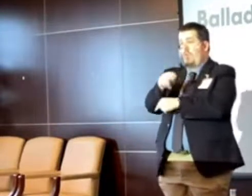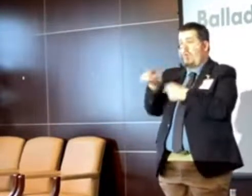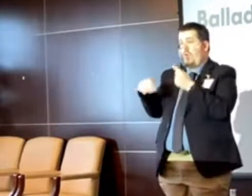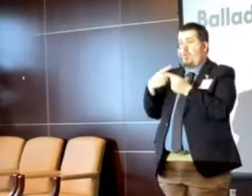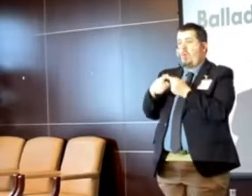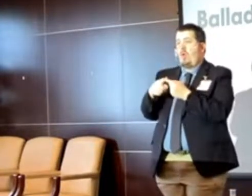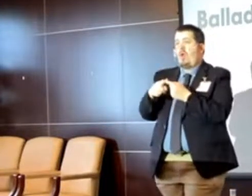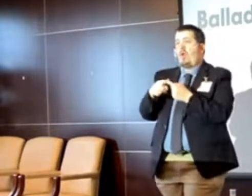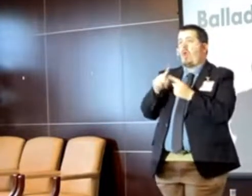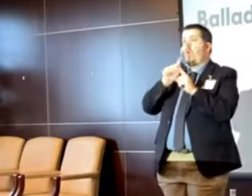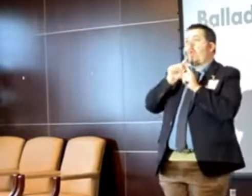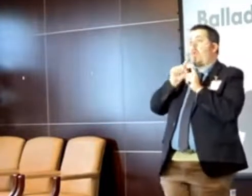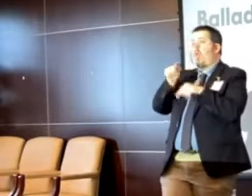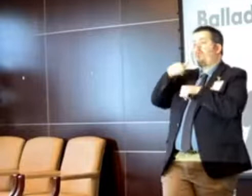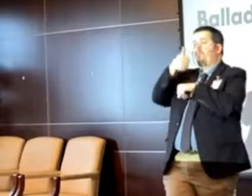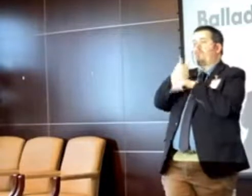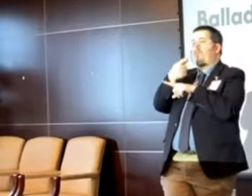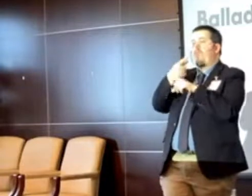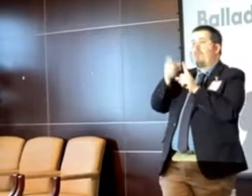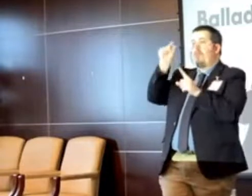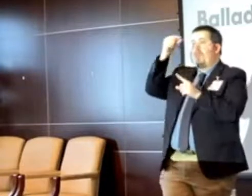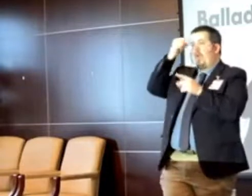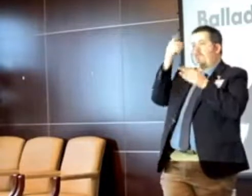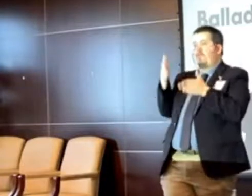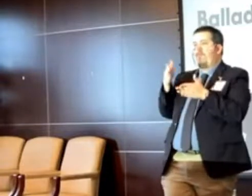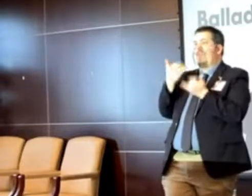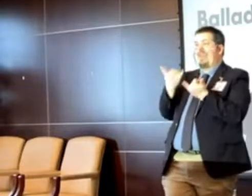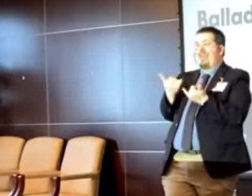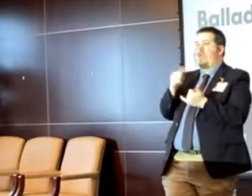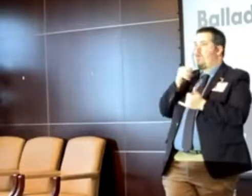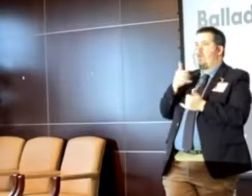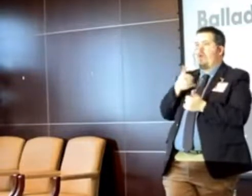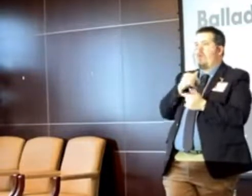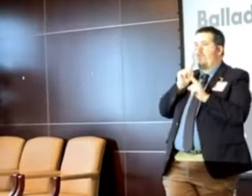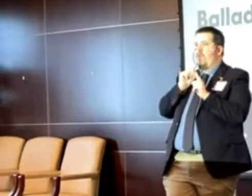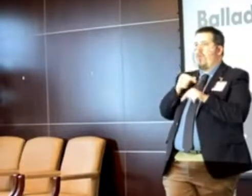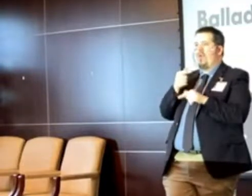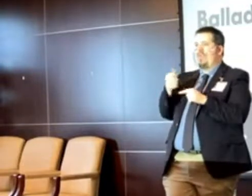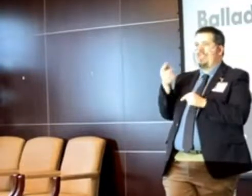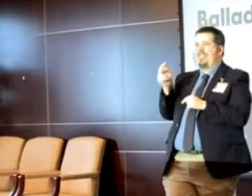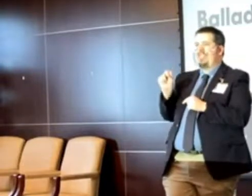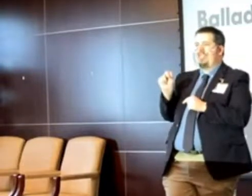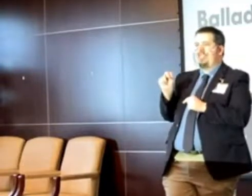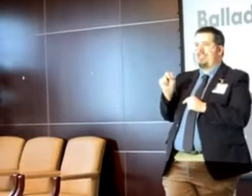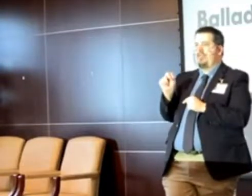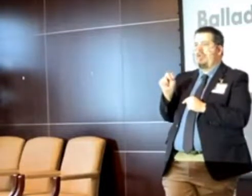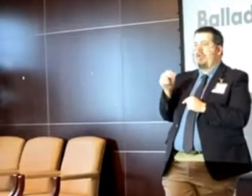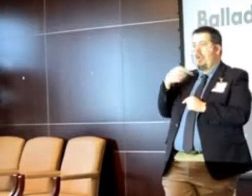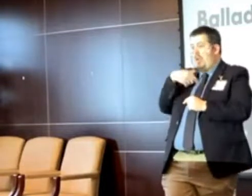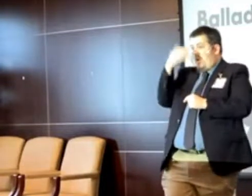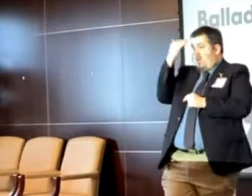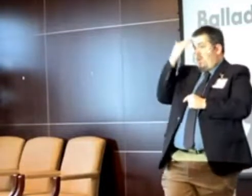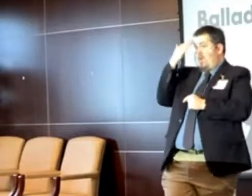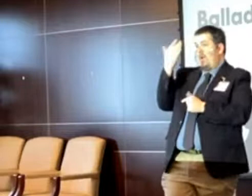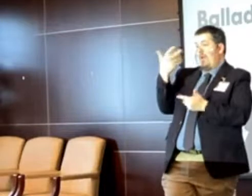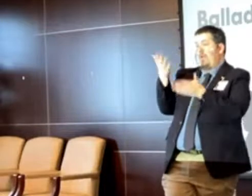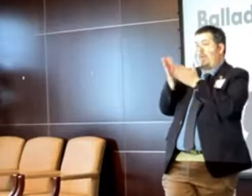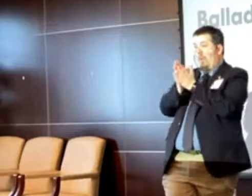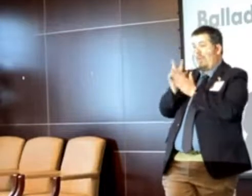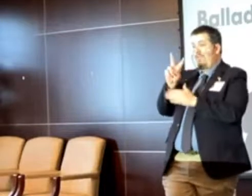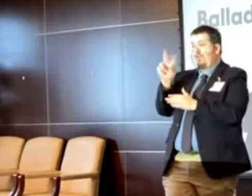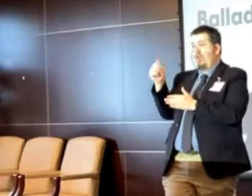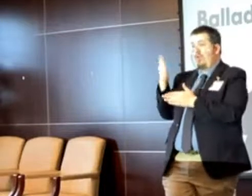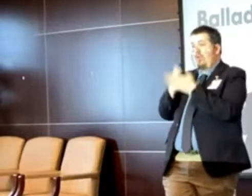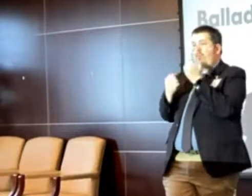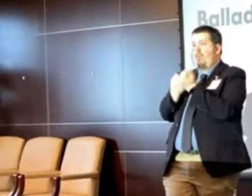an executive order exists from the governor, and we currently do not have an executive order in Tennessee. I know that we have requested in Virginia